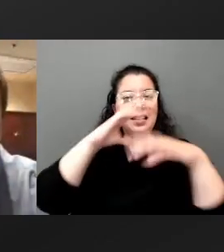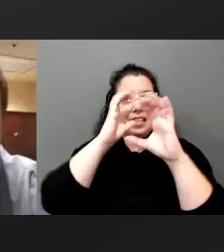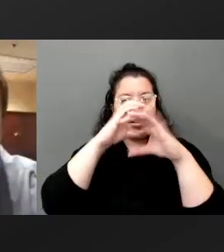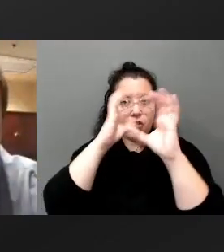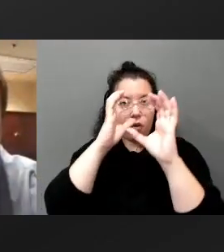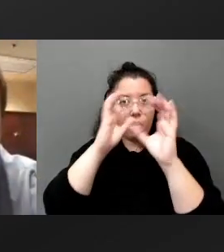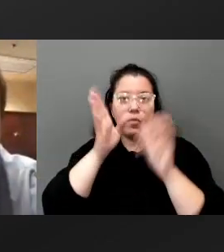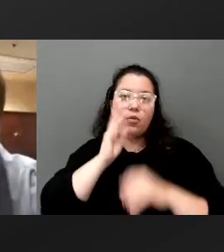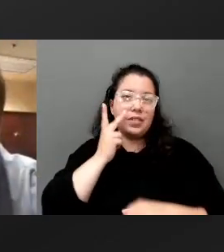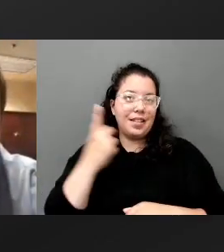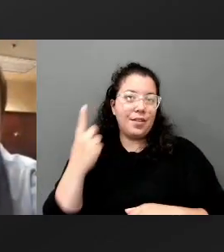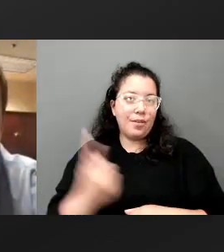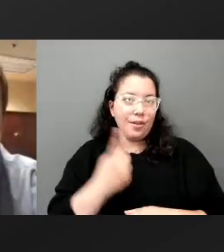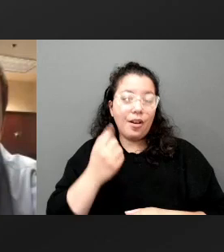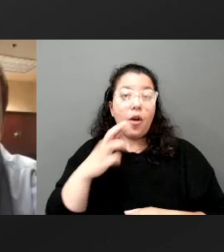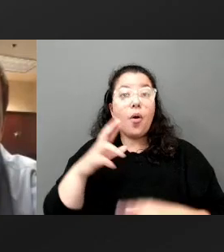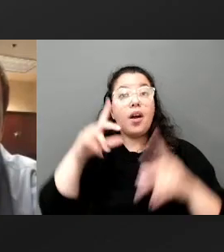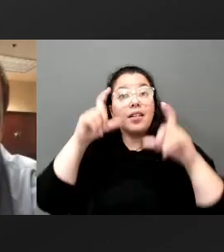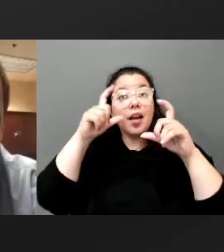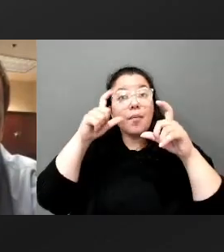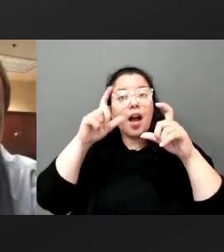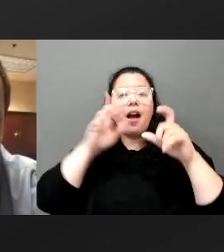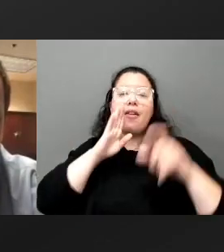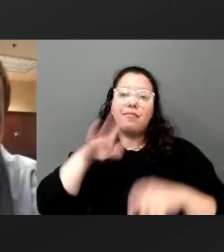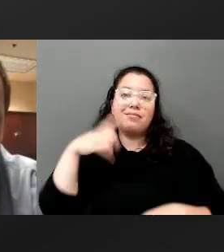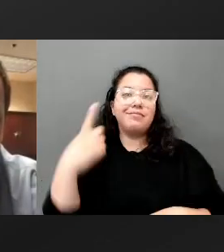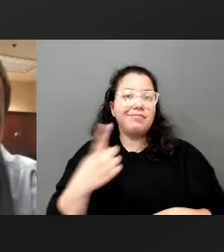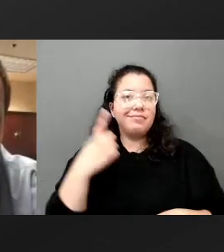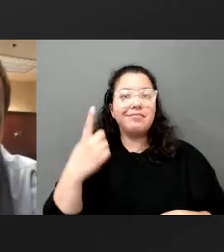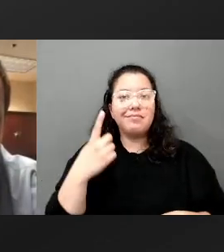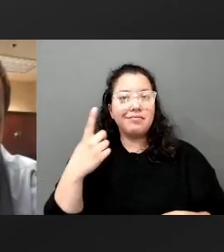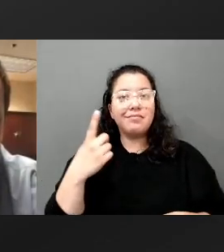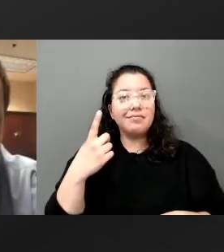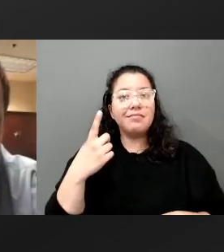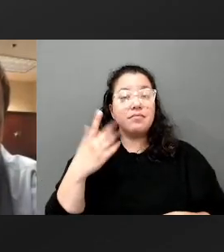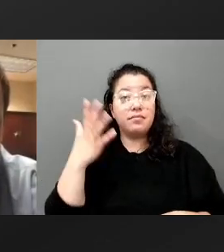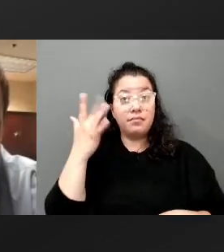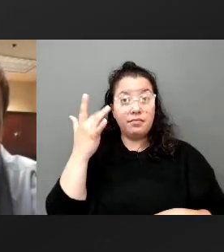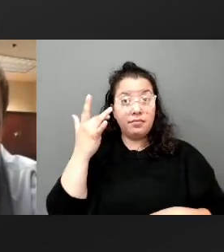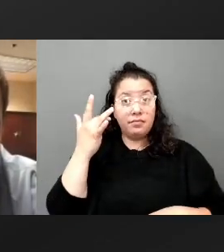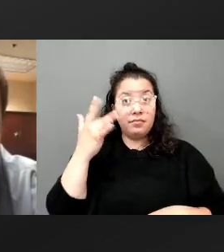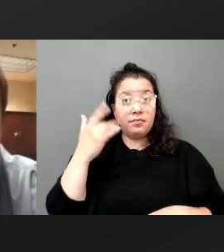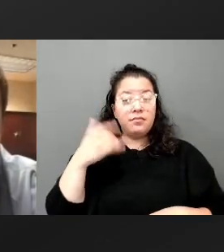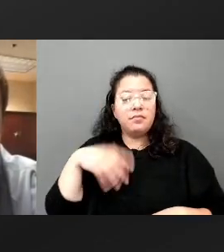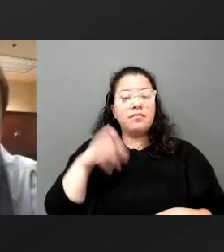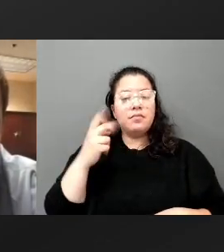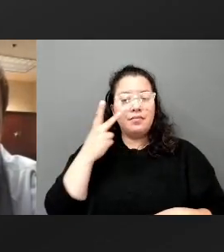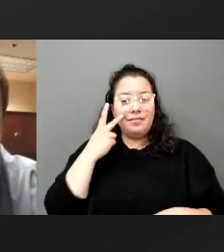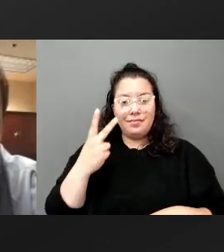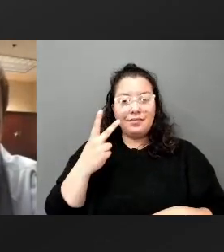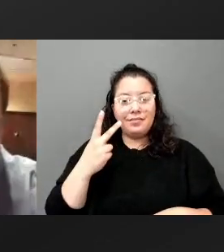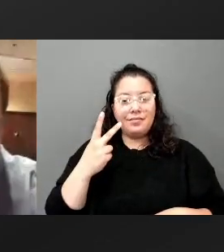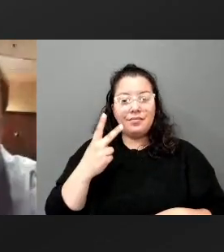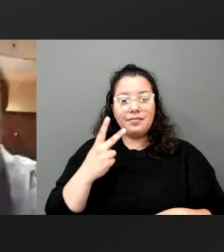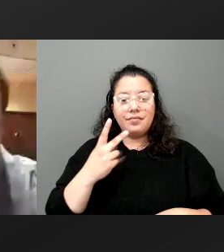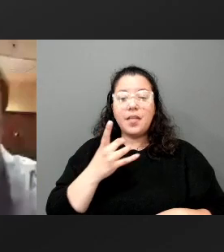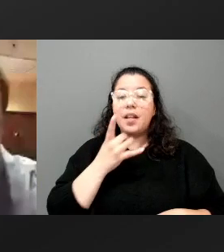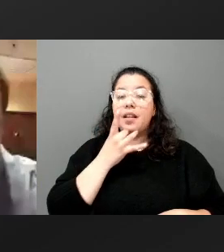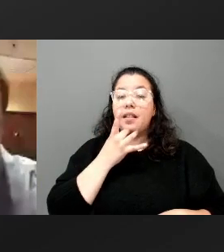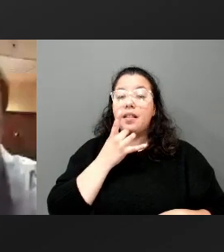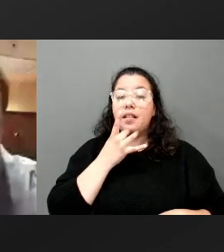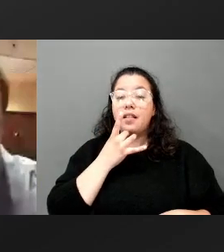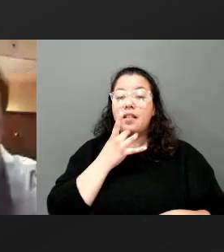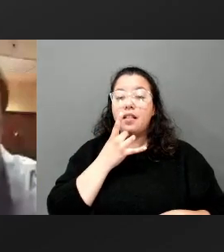any camera. What happens is that you see that light that is coming in is not particles,